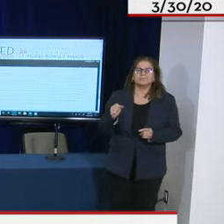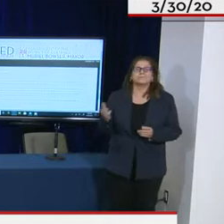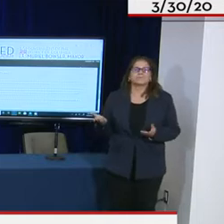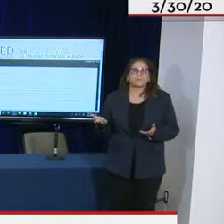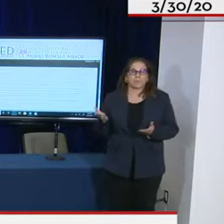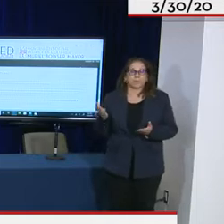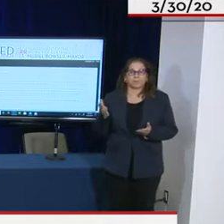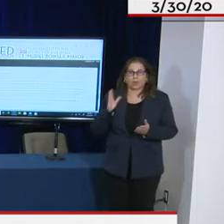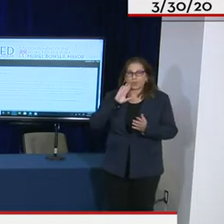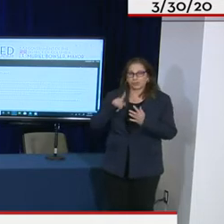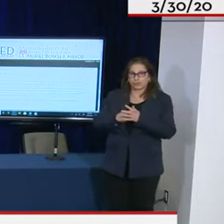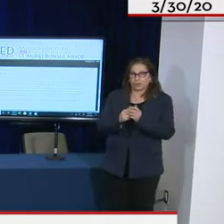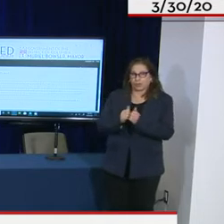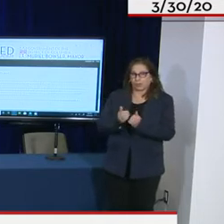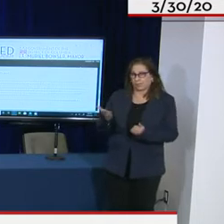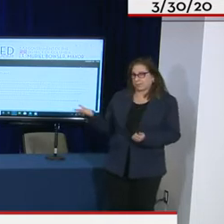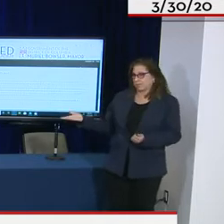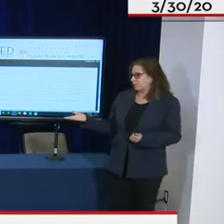All right.